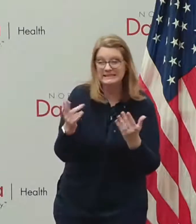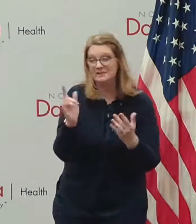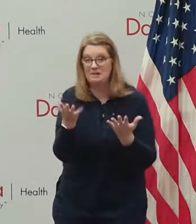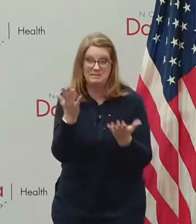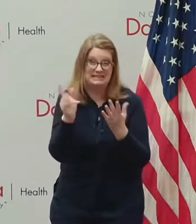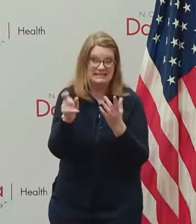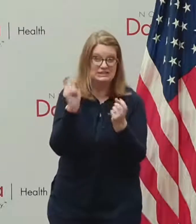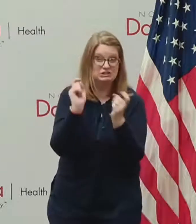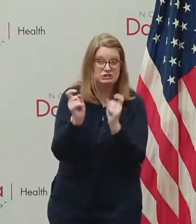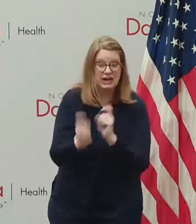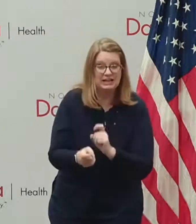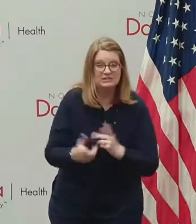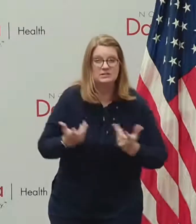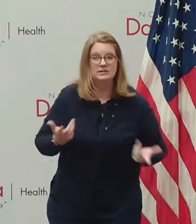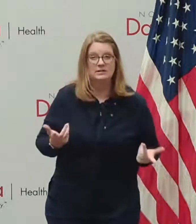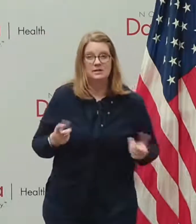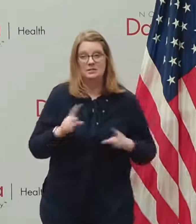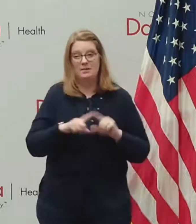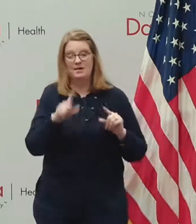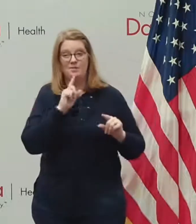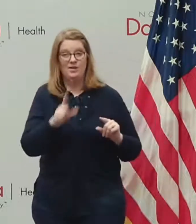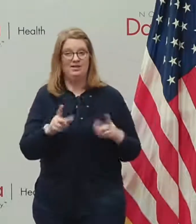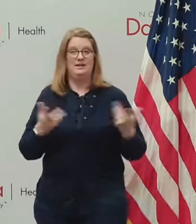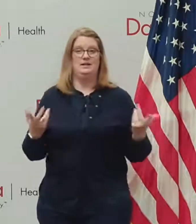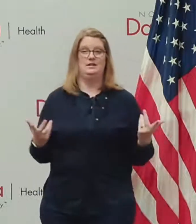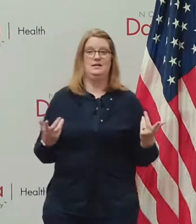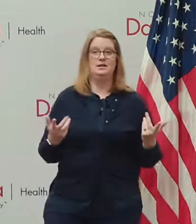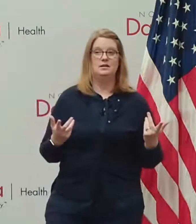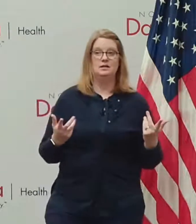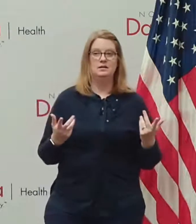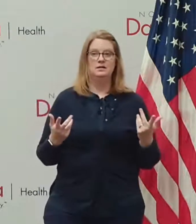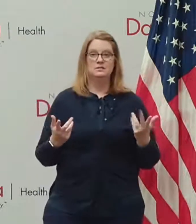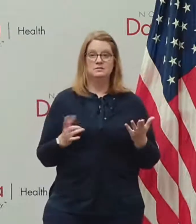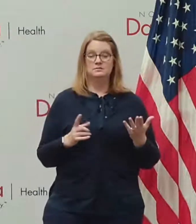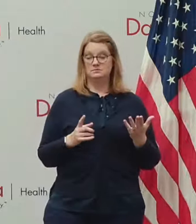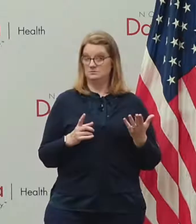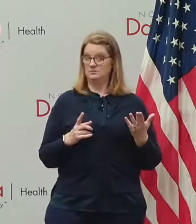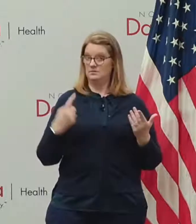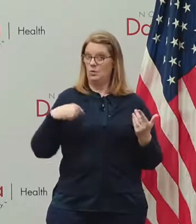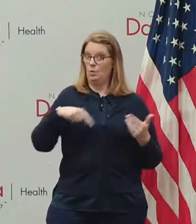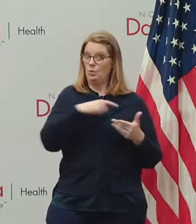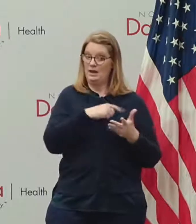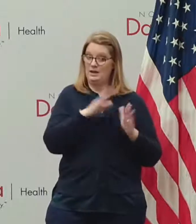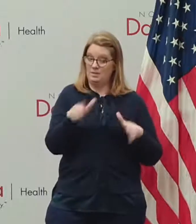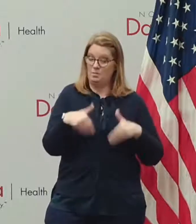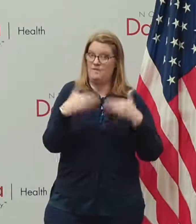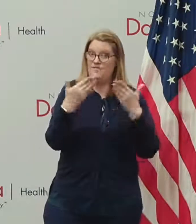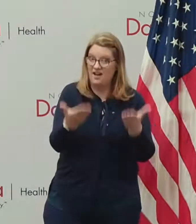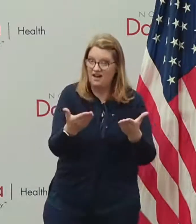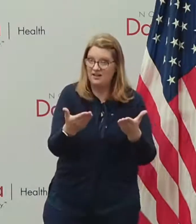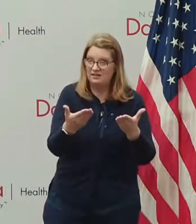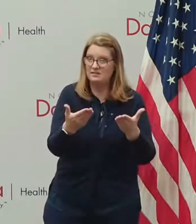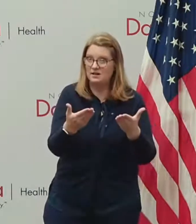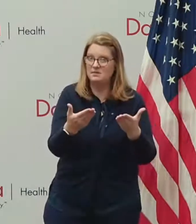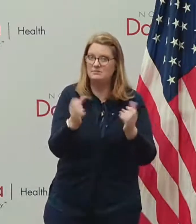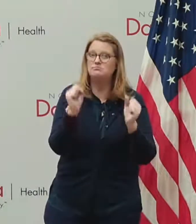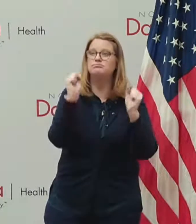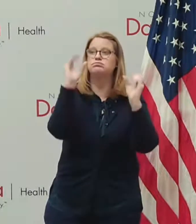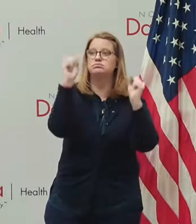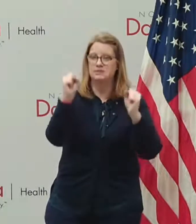It's also unprecedented the amount of support that we're giving to those organizations, and we'll talk about